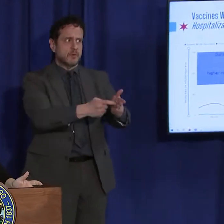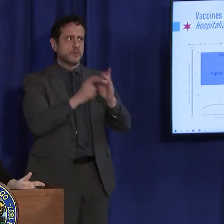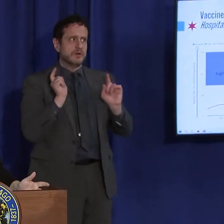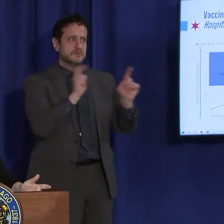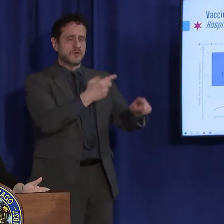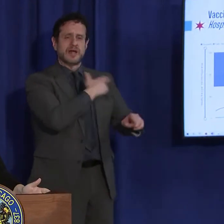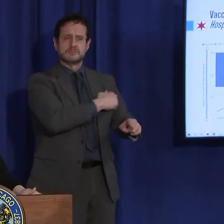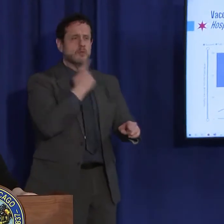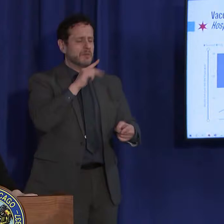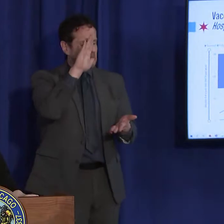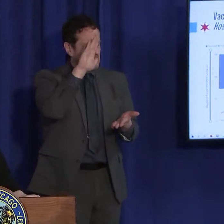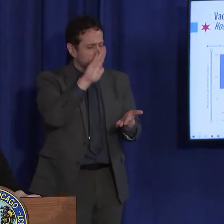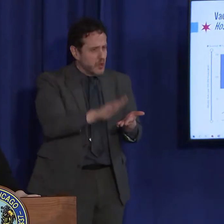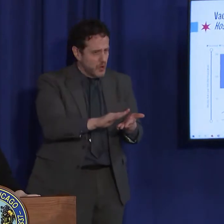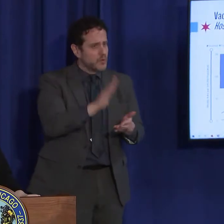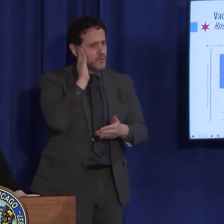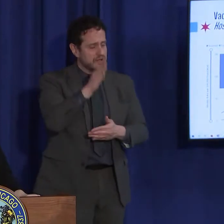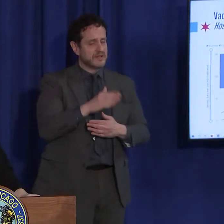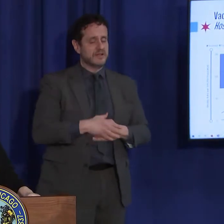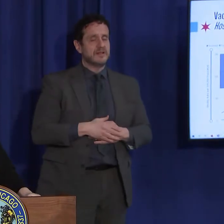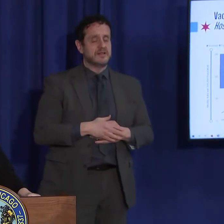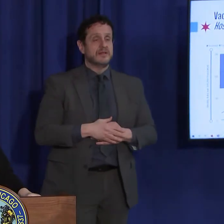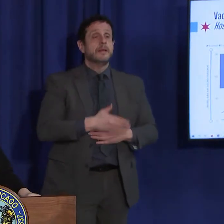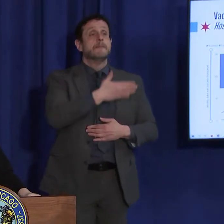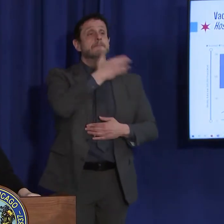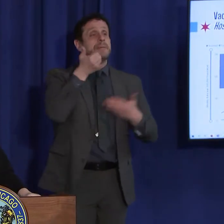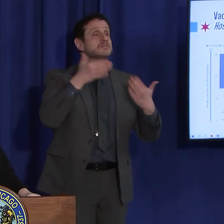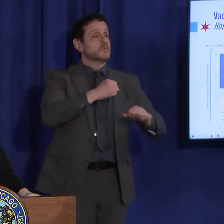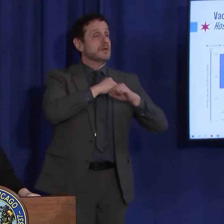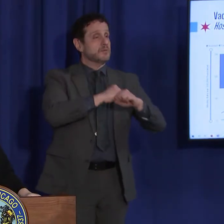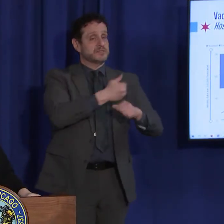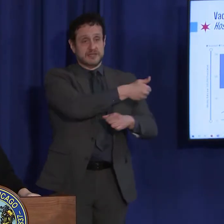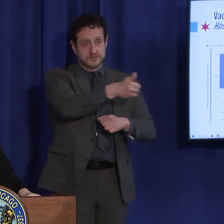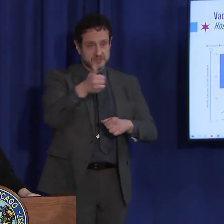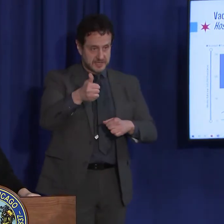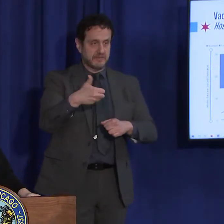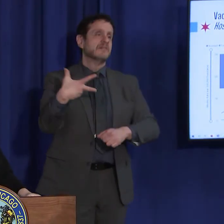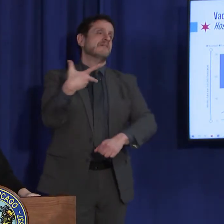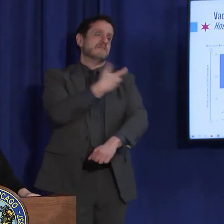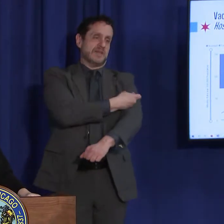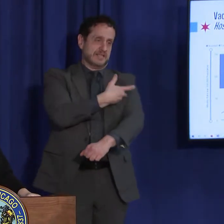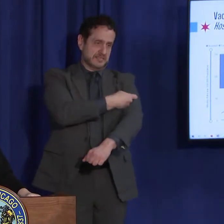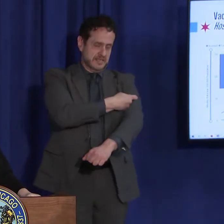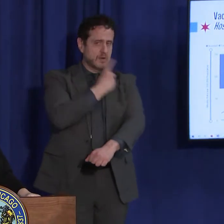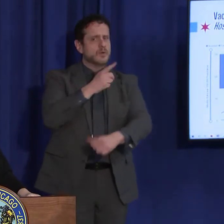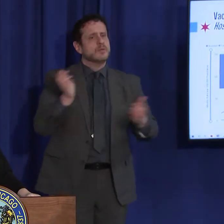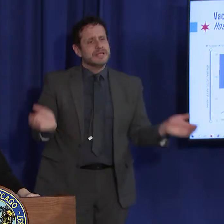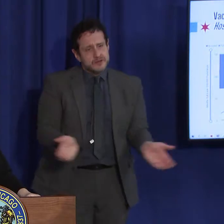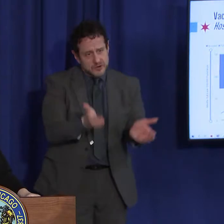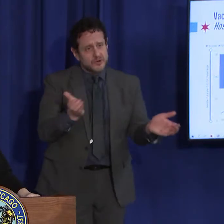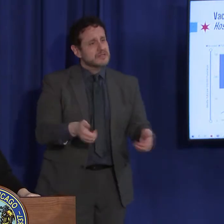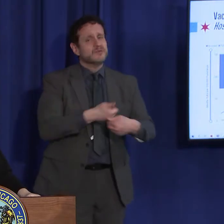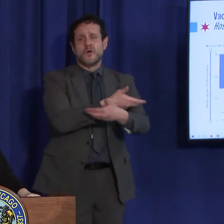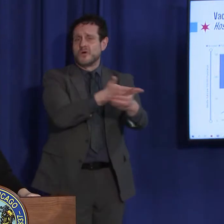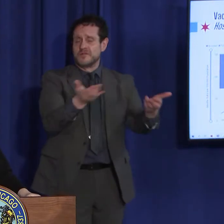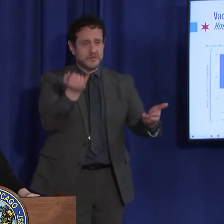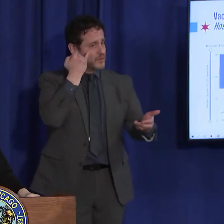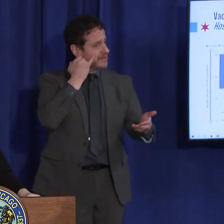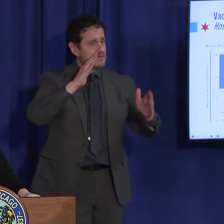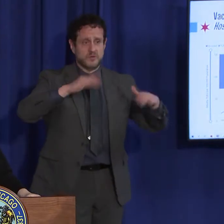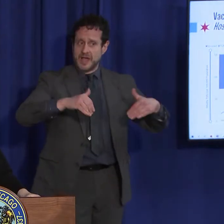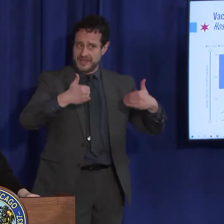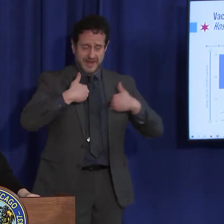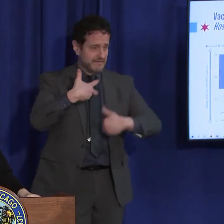the quickest and safest way to do that remains through vaccination. And we're going to continue to encourage everybody, if they're not up to date